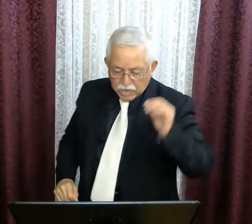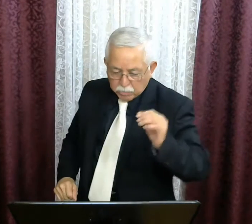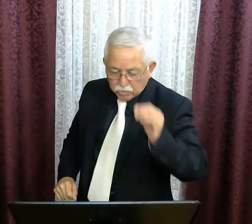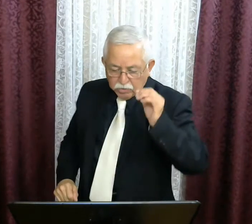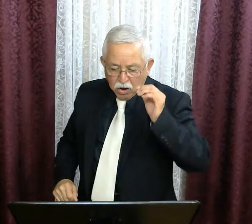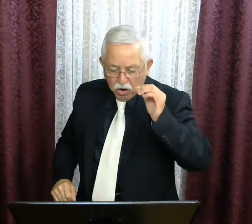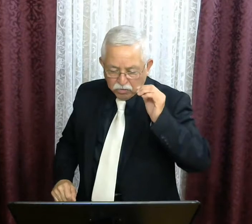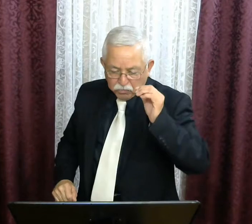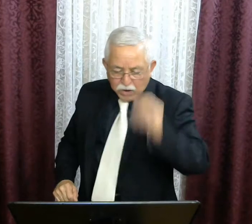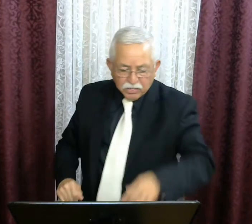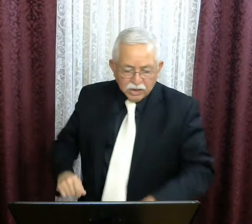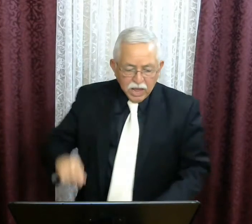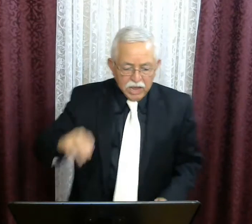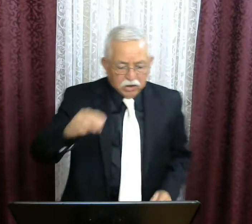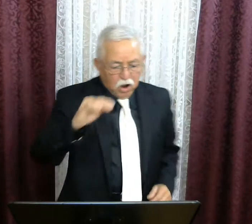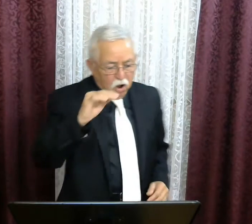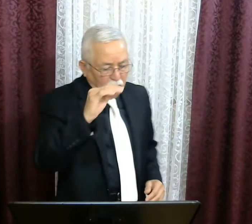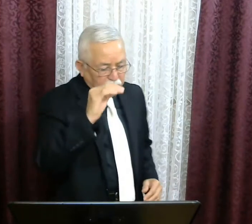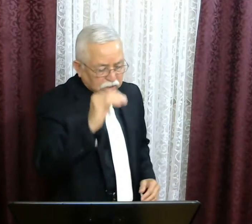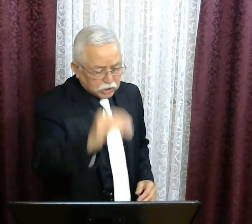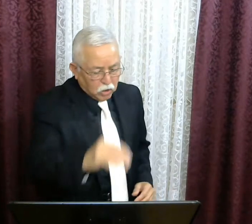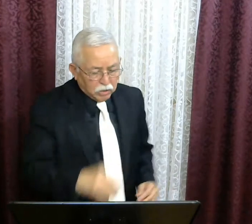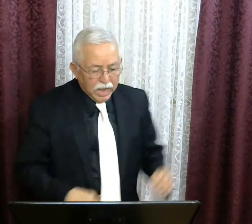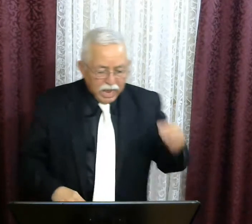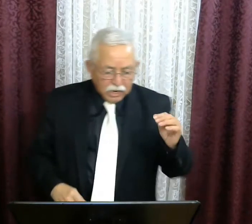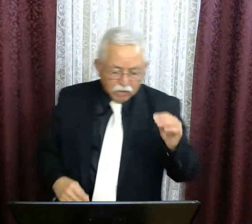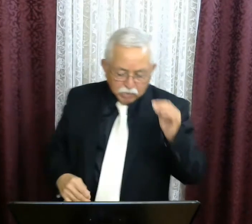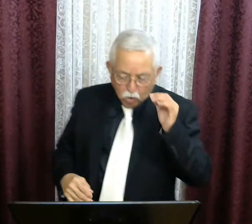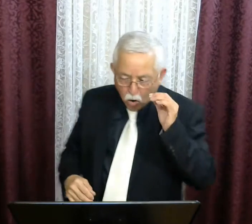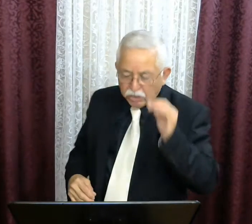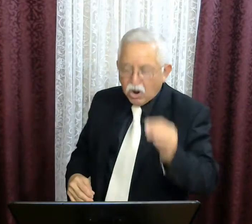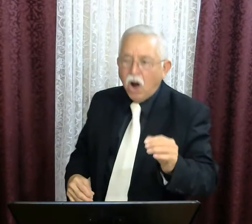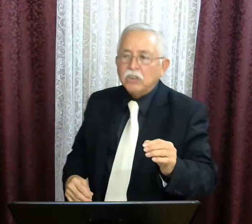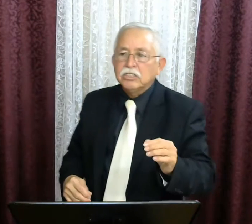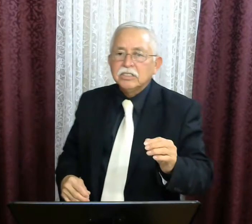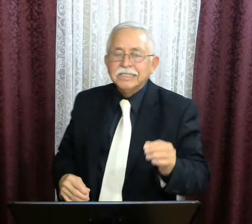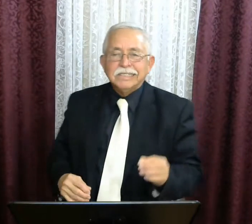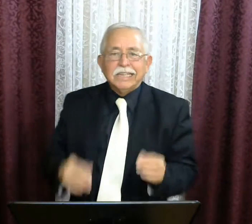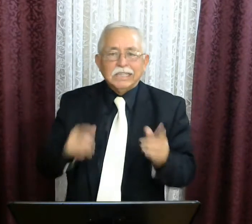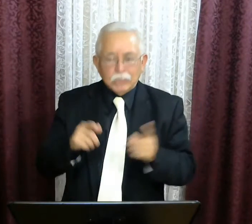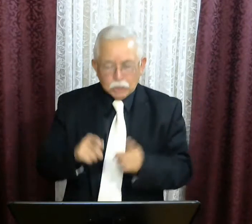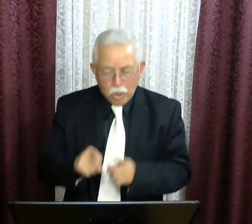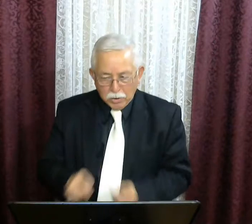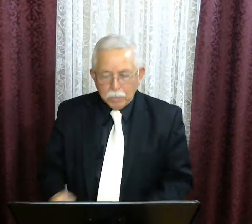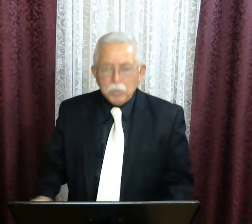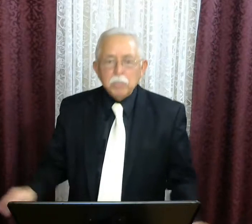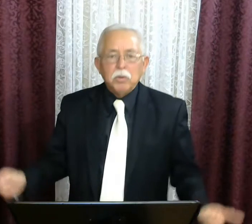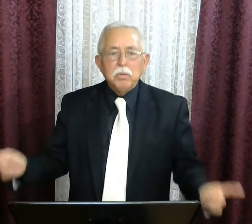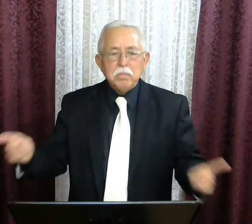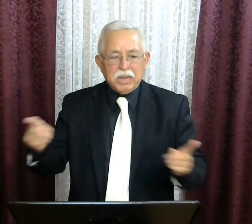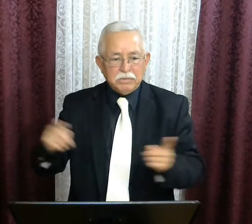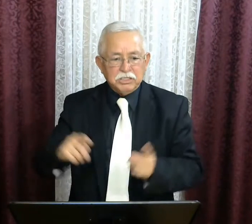of the Father and of the Son and of the Holy Ghost. some other people become saved